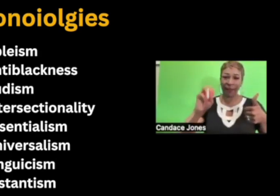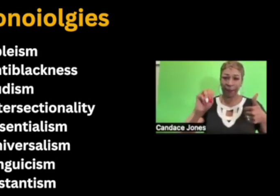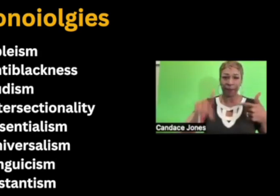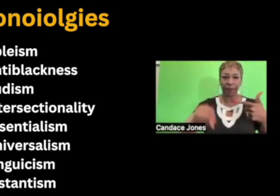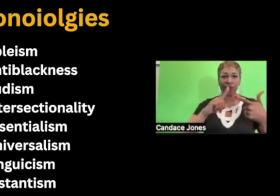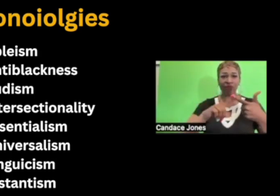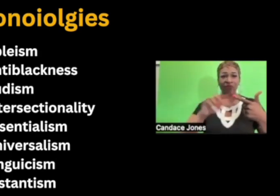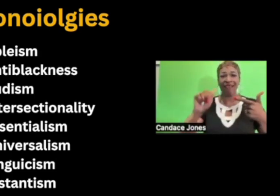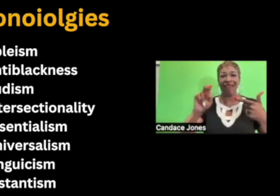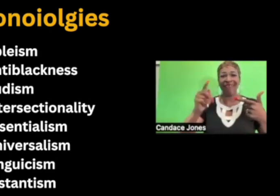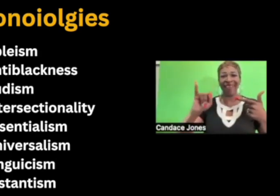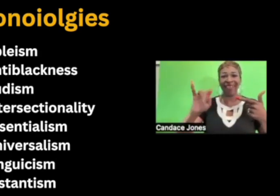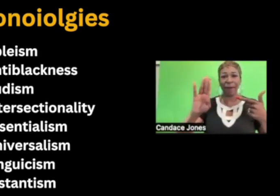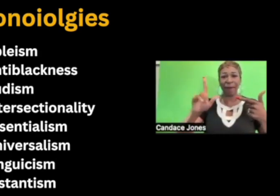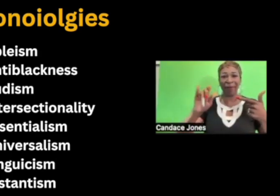So we've got ableism,